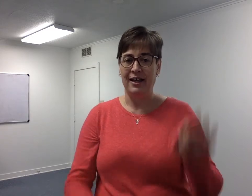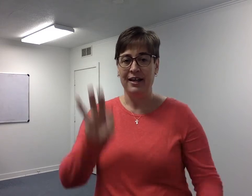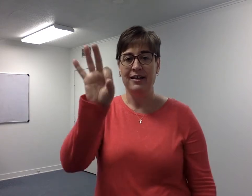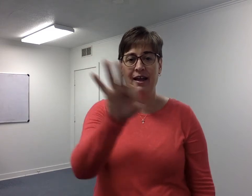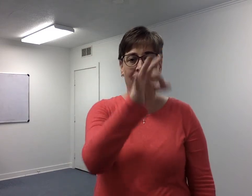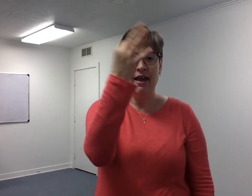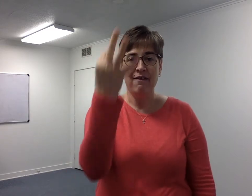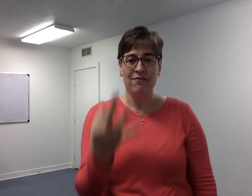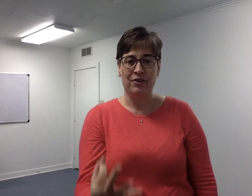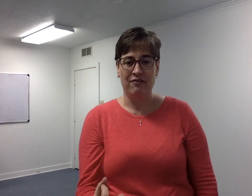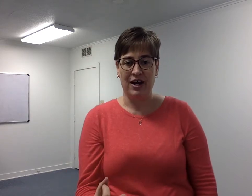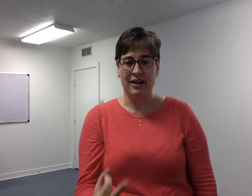Friday, every Friday.